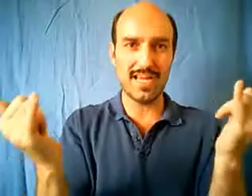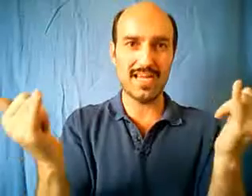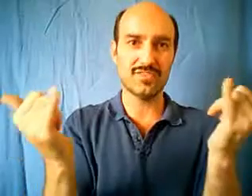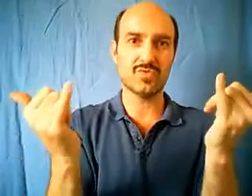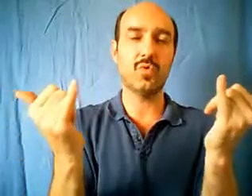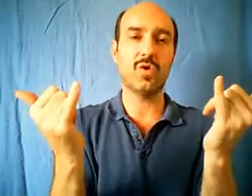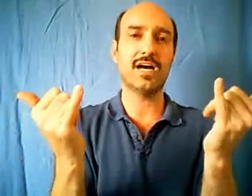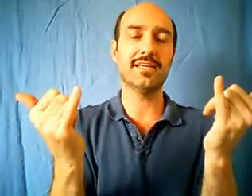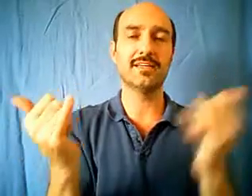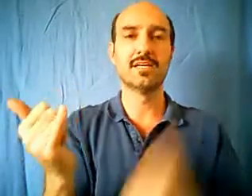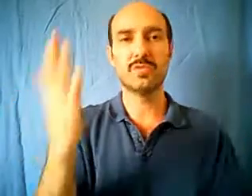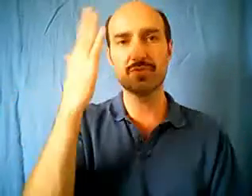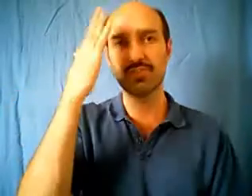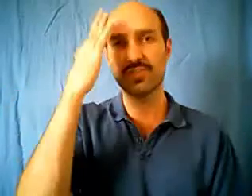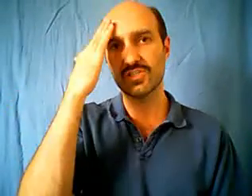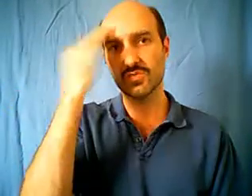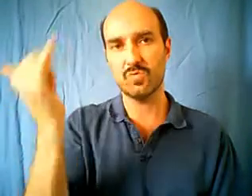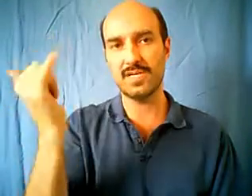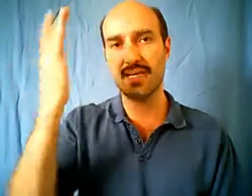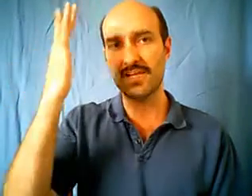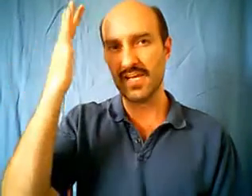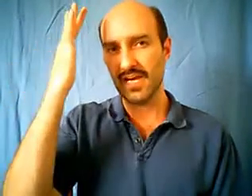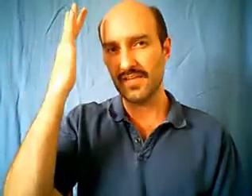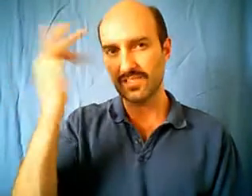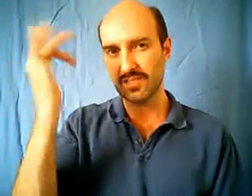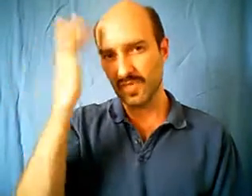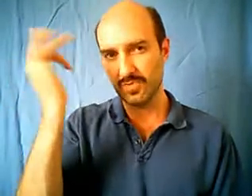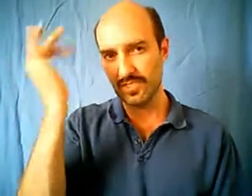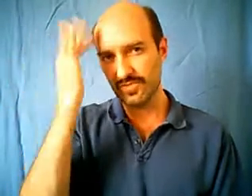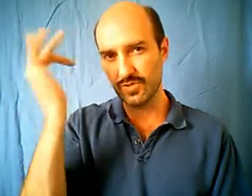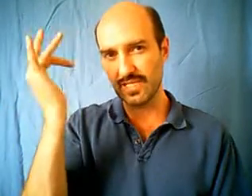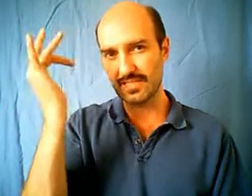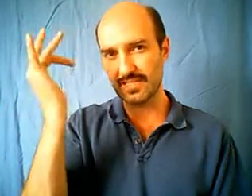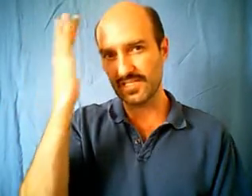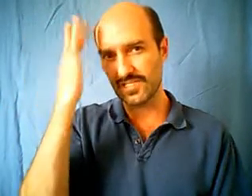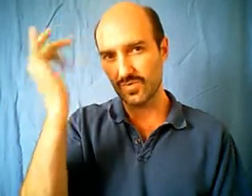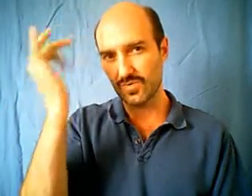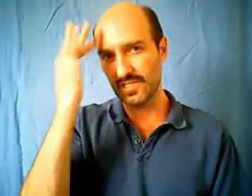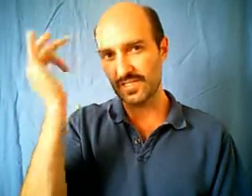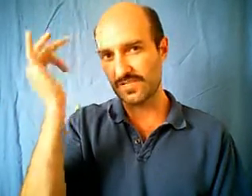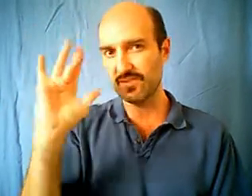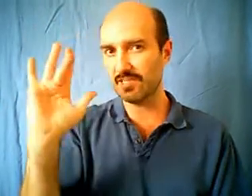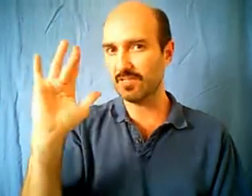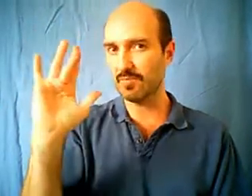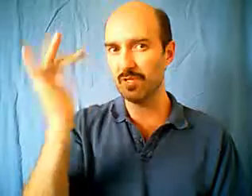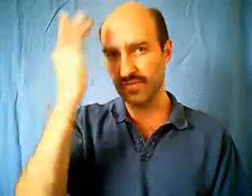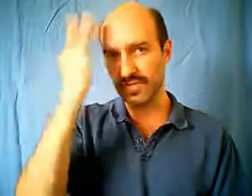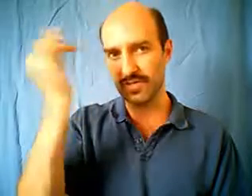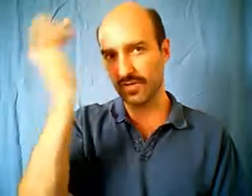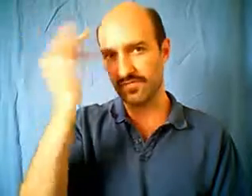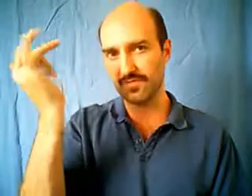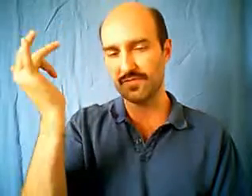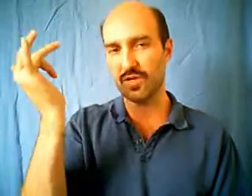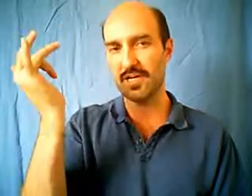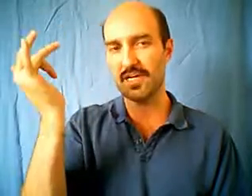hands. Why? Usually it's just with 1 hand. I think some people even do it like this, where they just flick their middle finger off their forehead